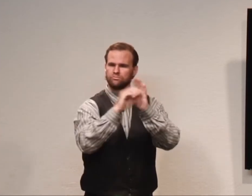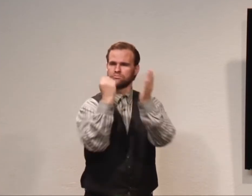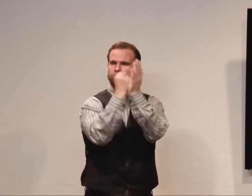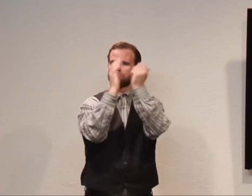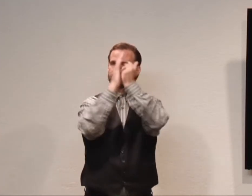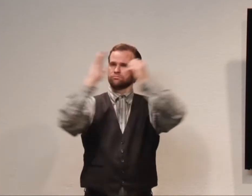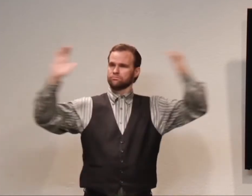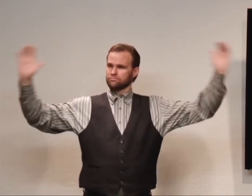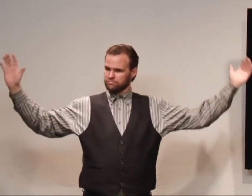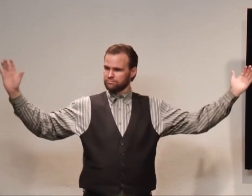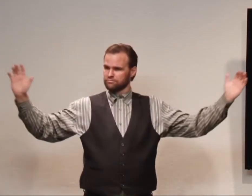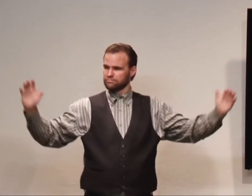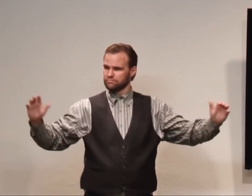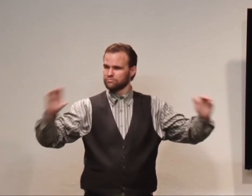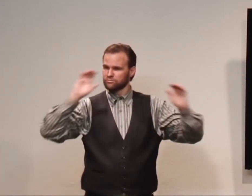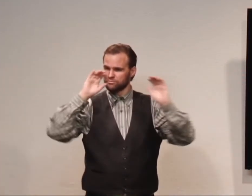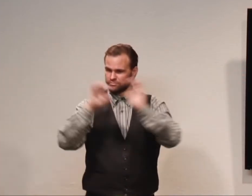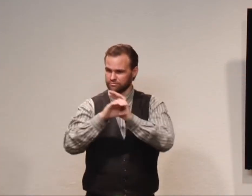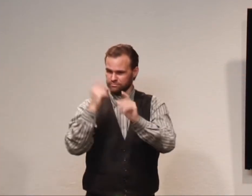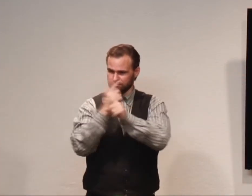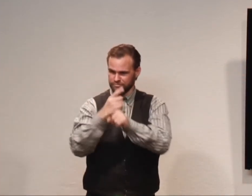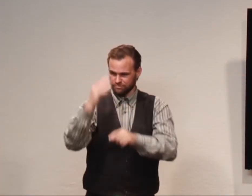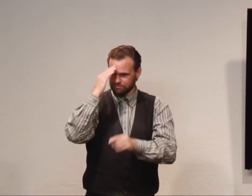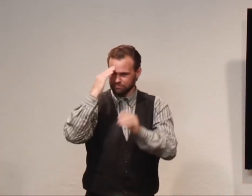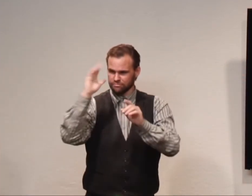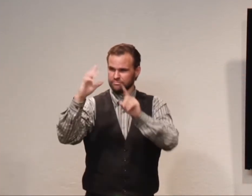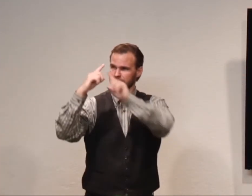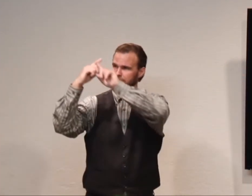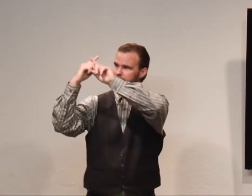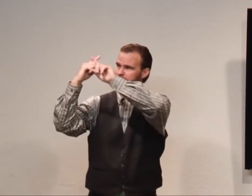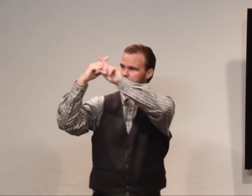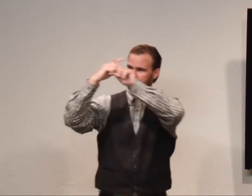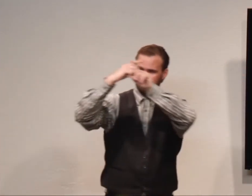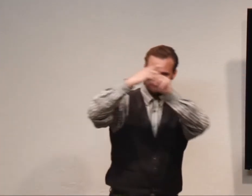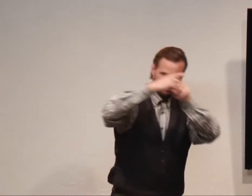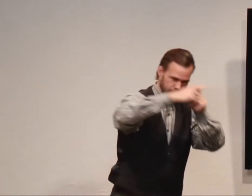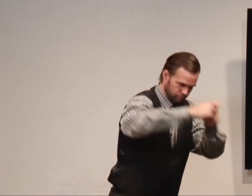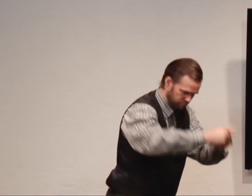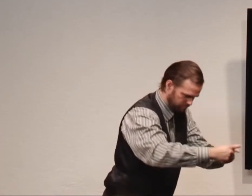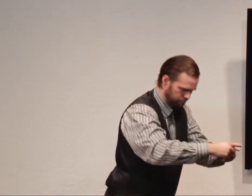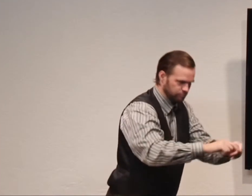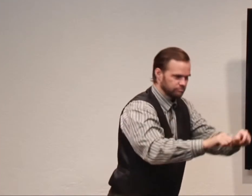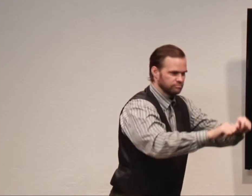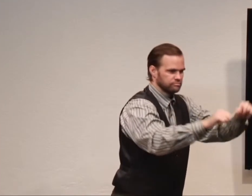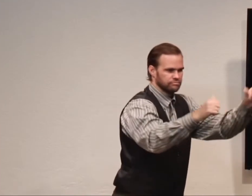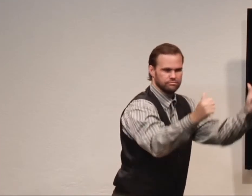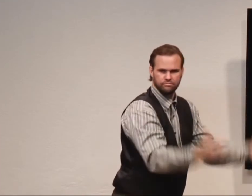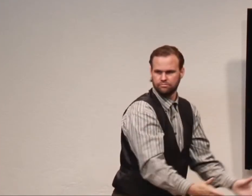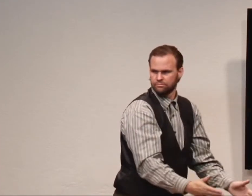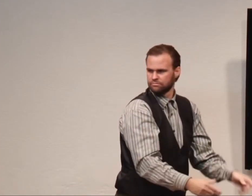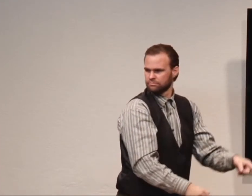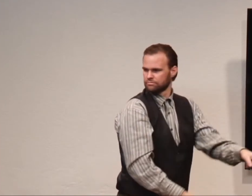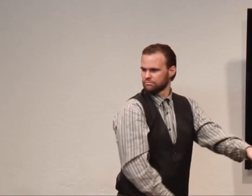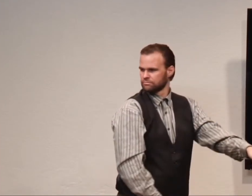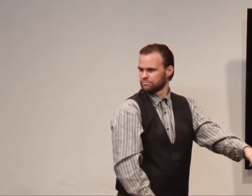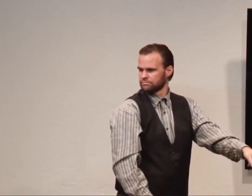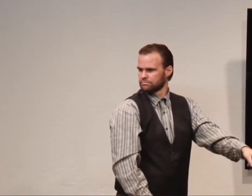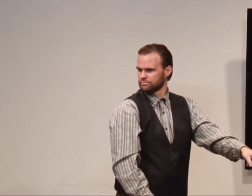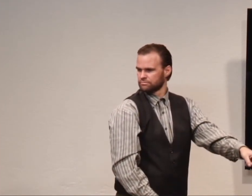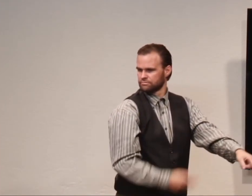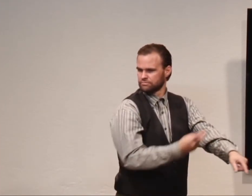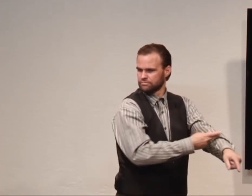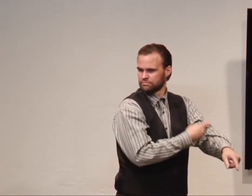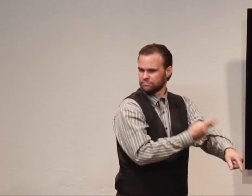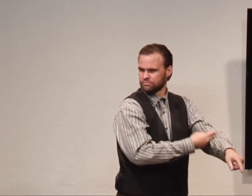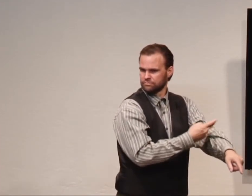tree. As we consider the crucifixion, we consider how Jesus Christ,